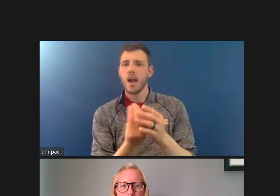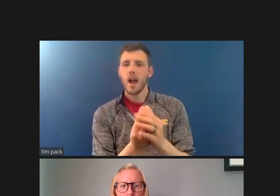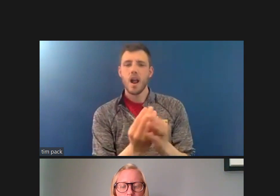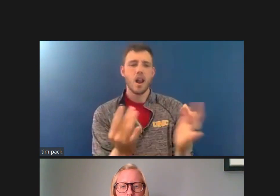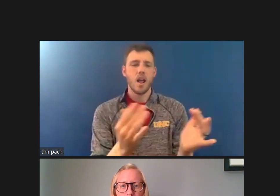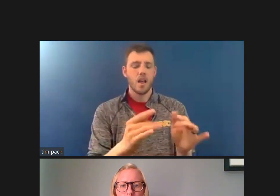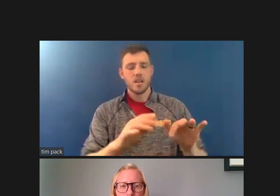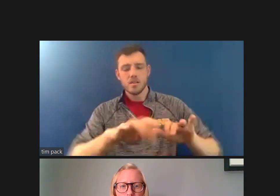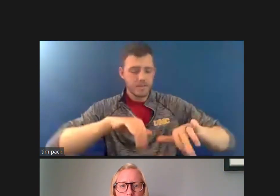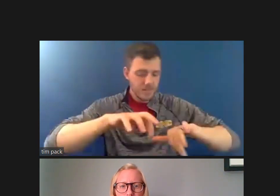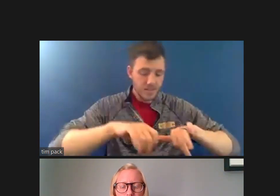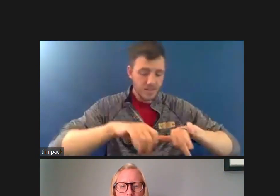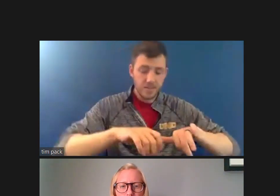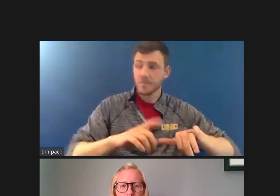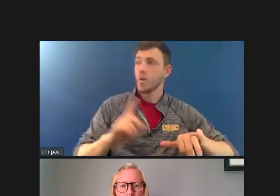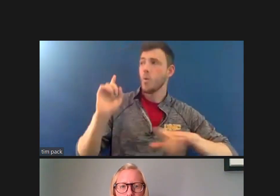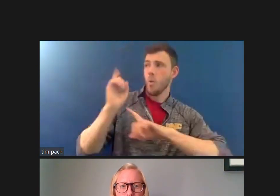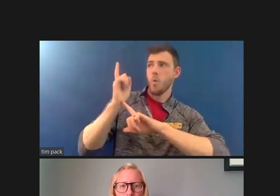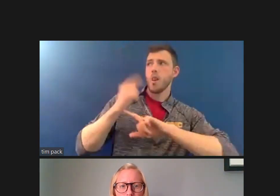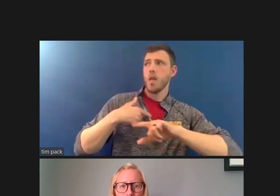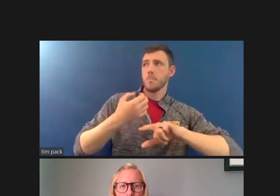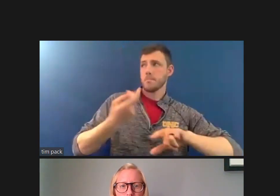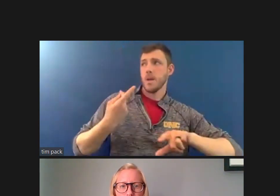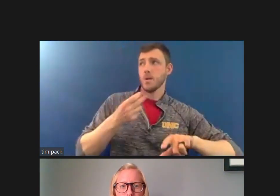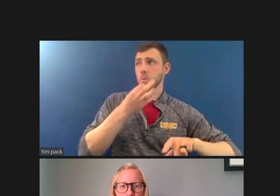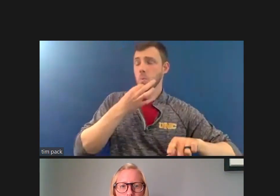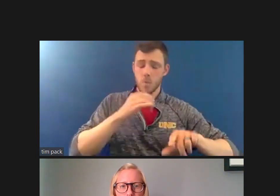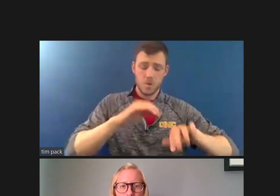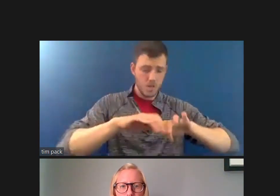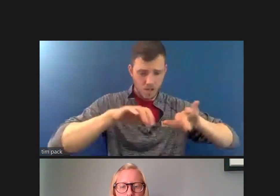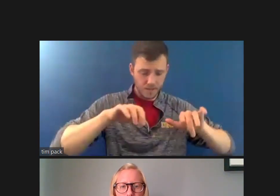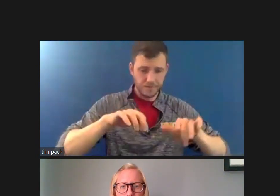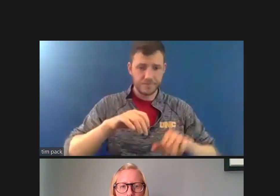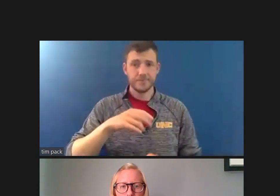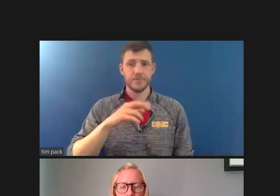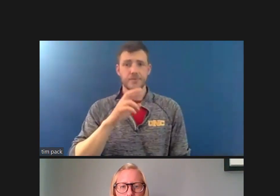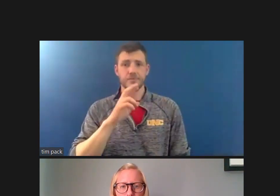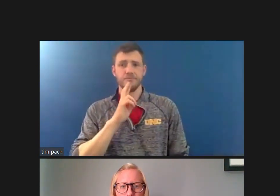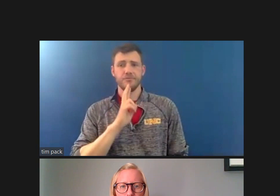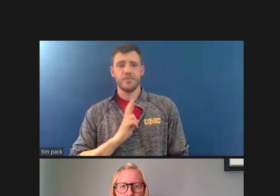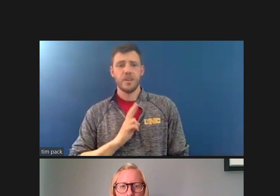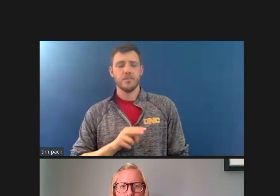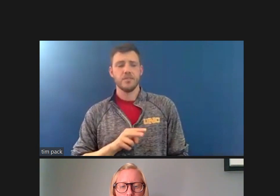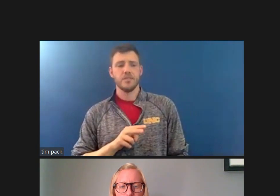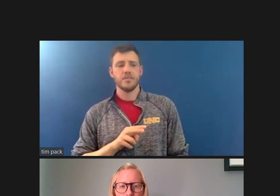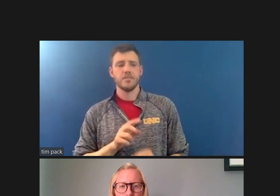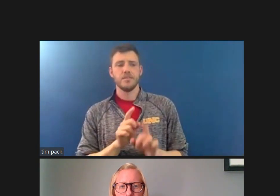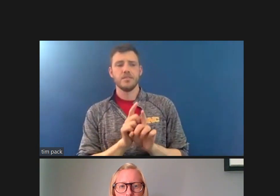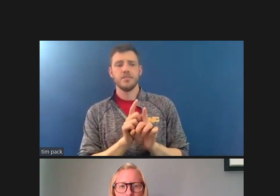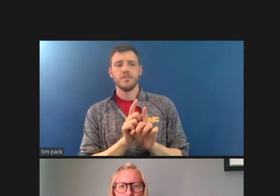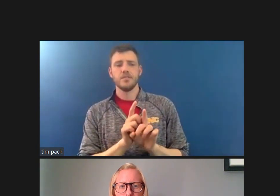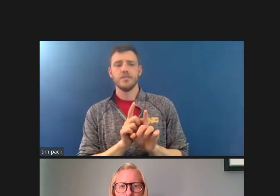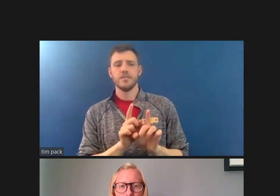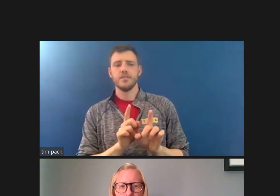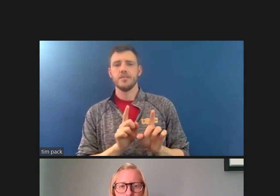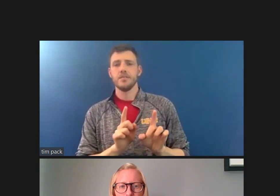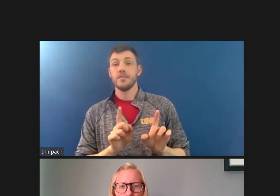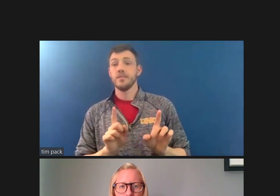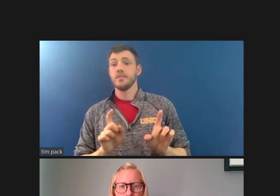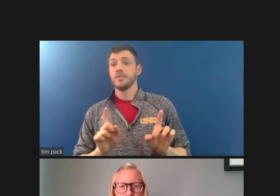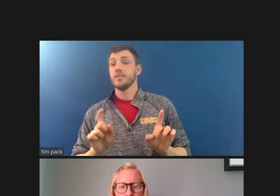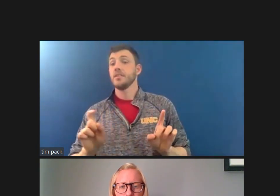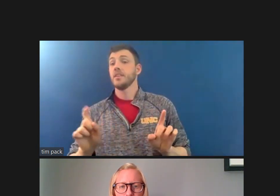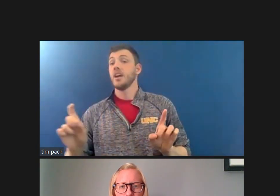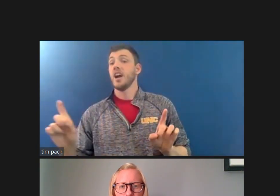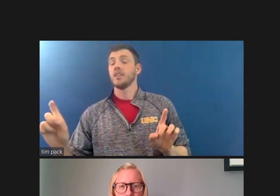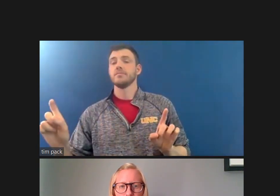out again in just a minute." Ralph disentangled himself cautiously and stole away through the branches. In a few seconds, the